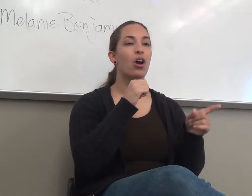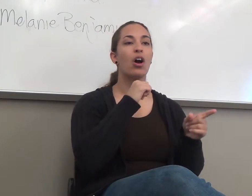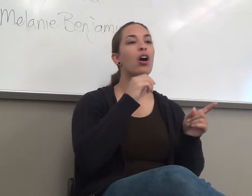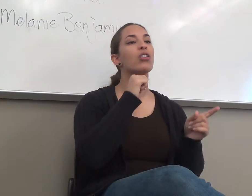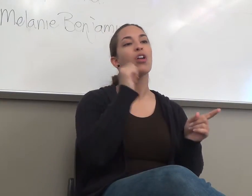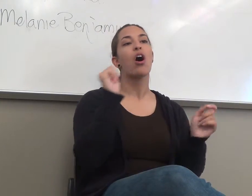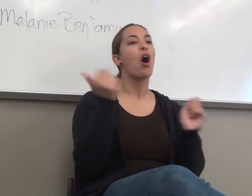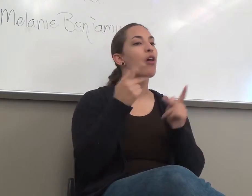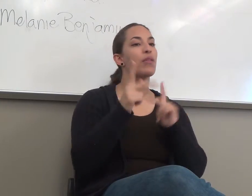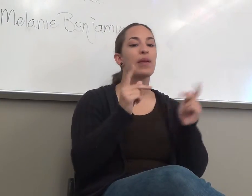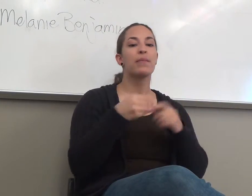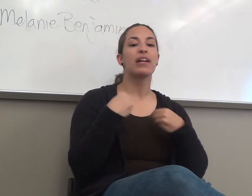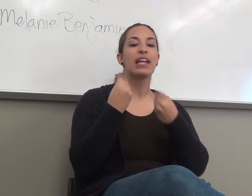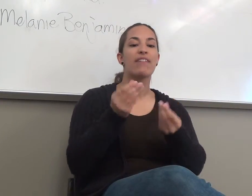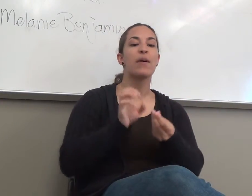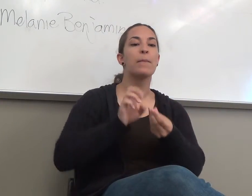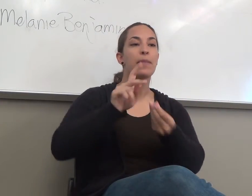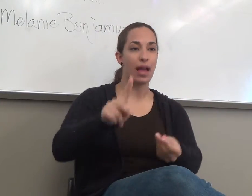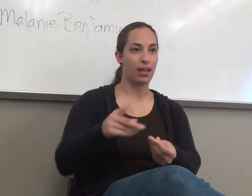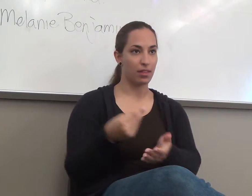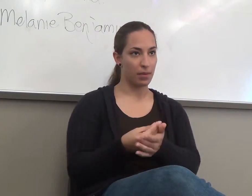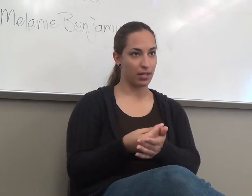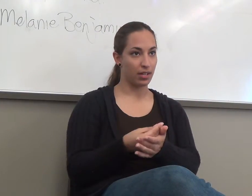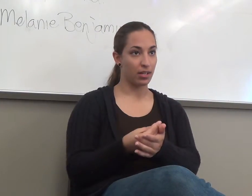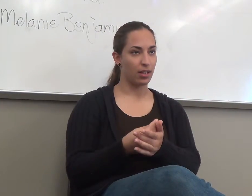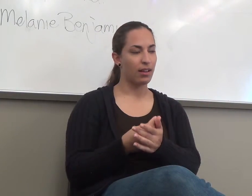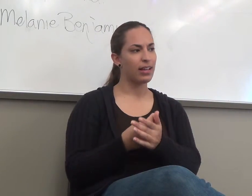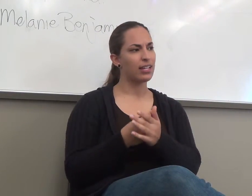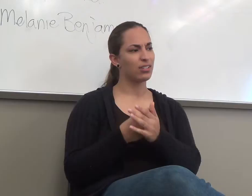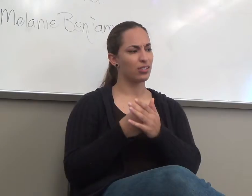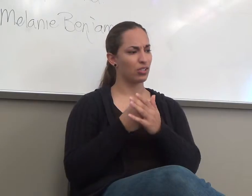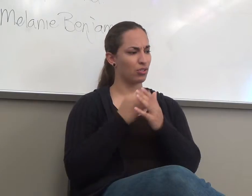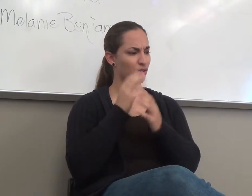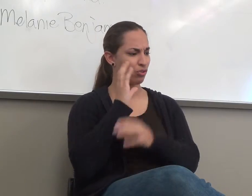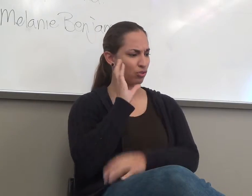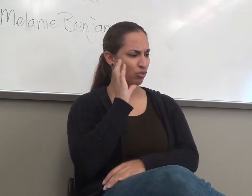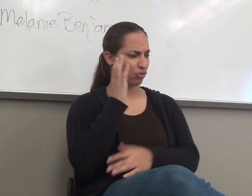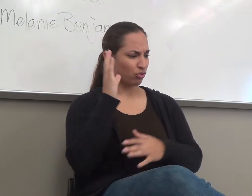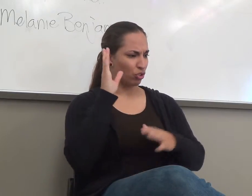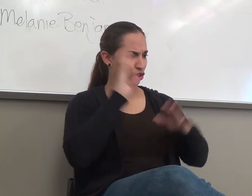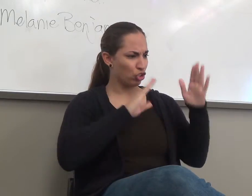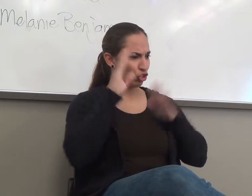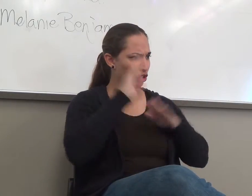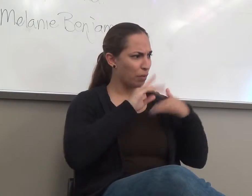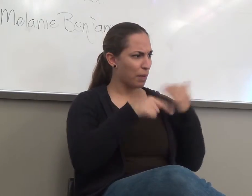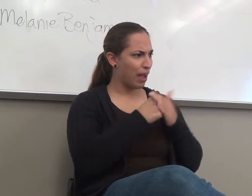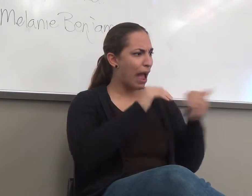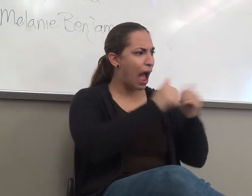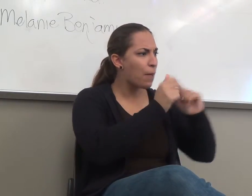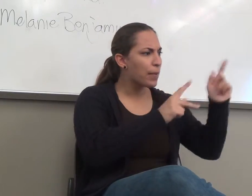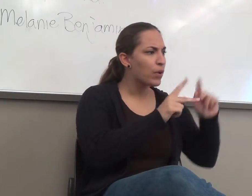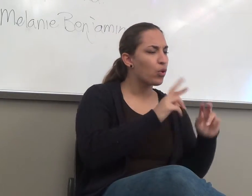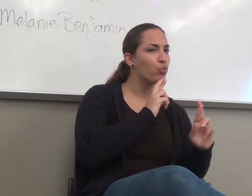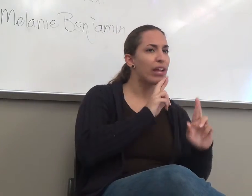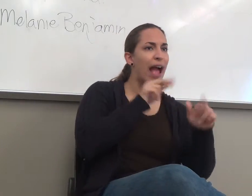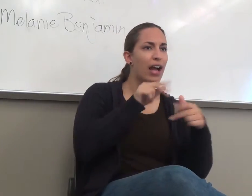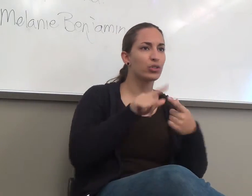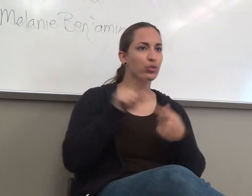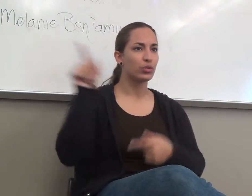It's disturbing in how people reacted to this crash, okay? So that's what you need to write